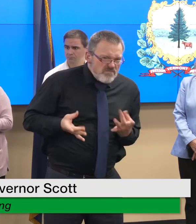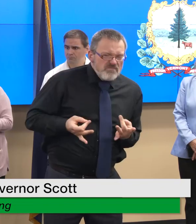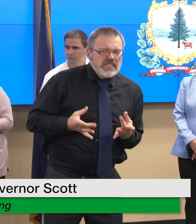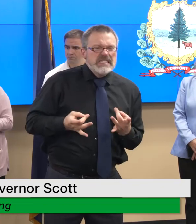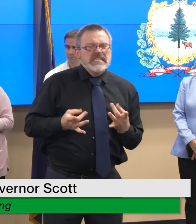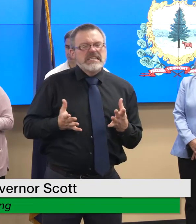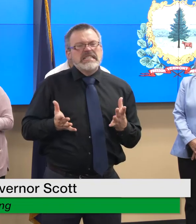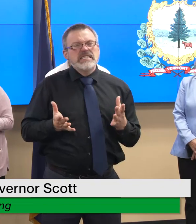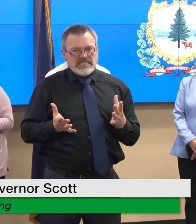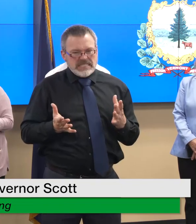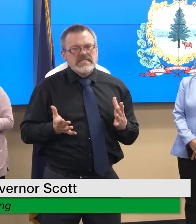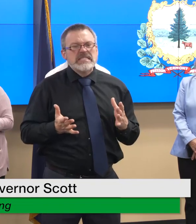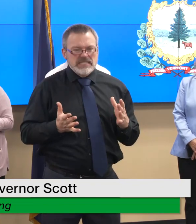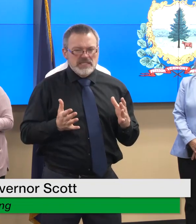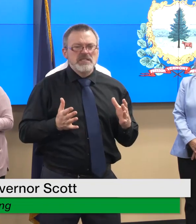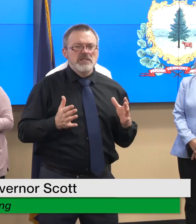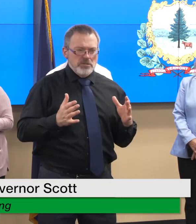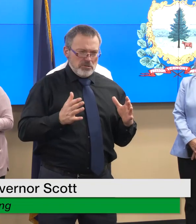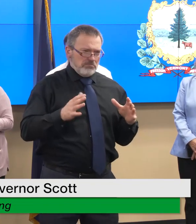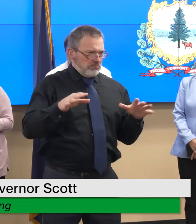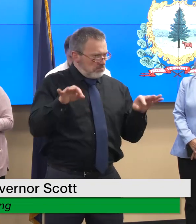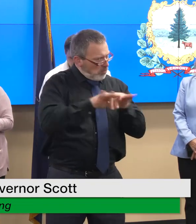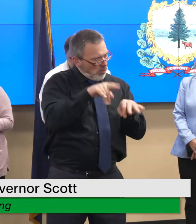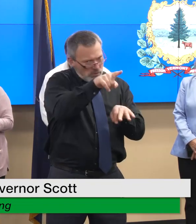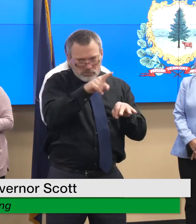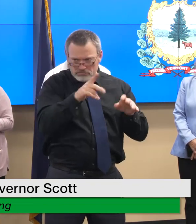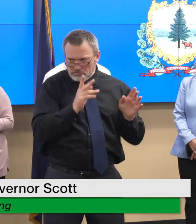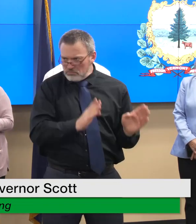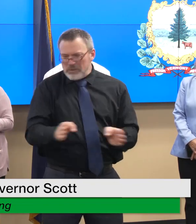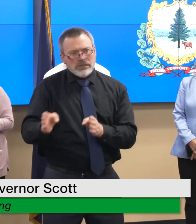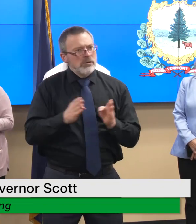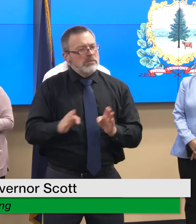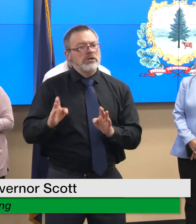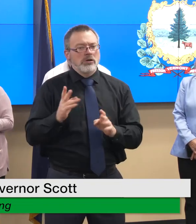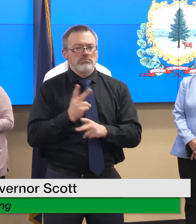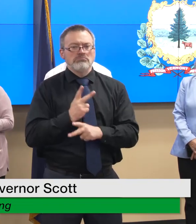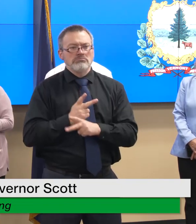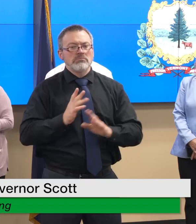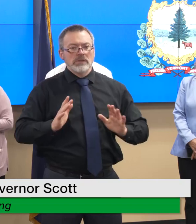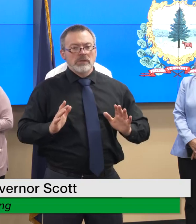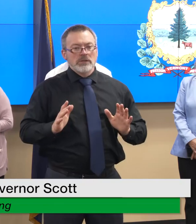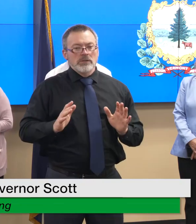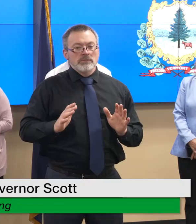appropriate. Now let's take a look back to the July 10th flooding.